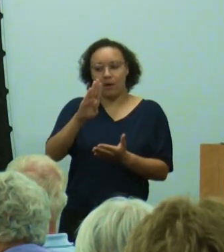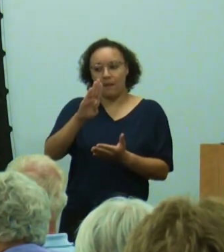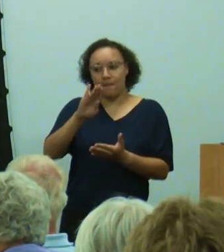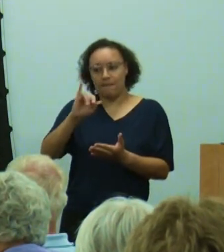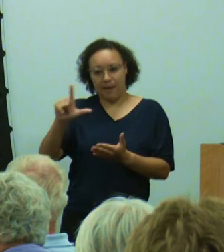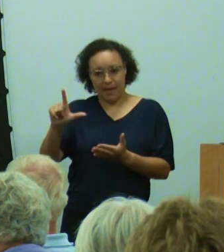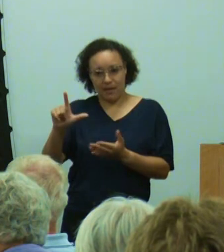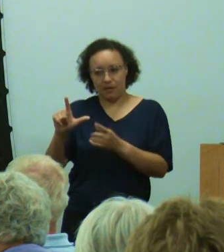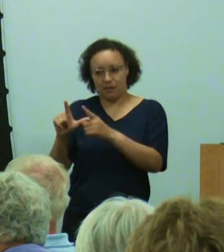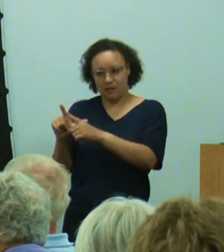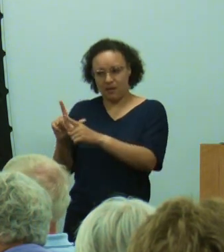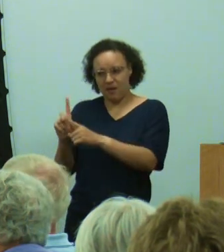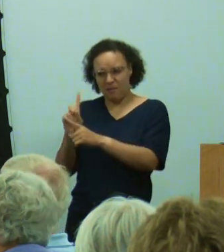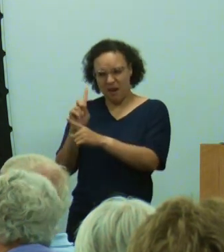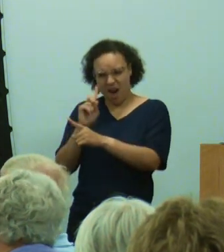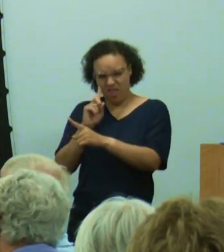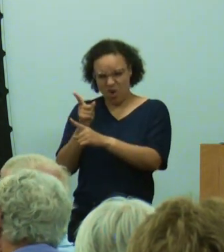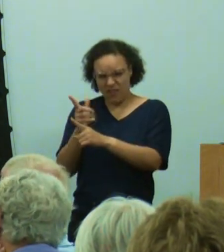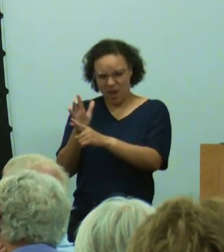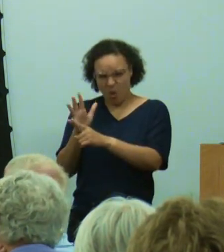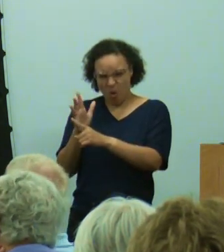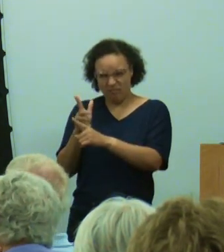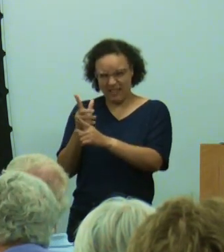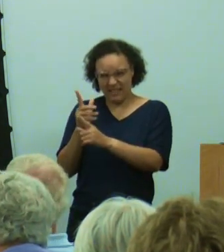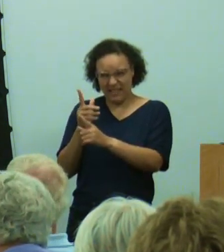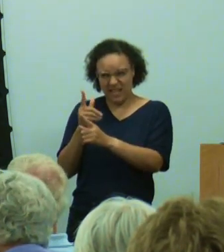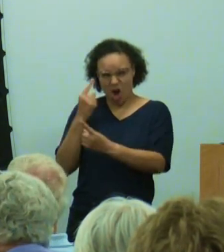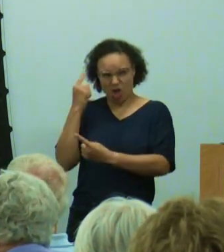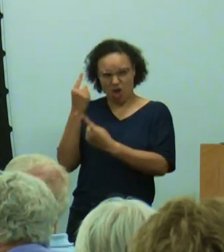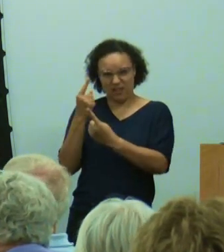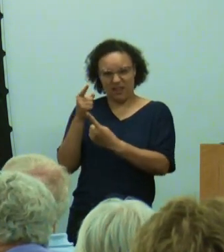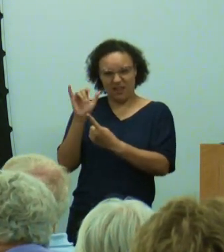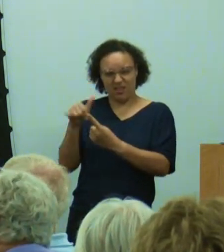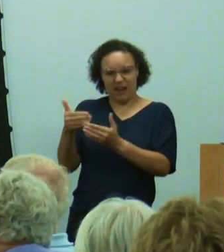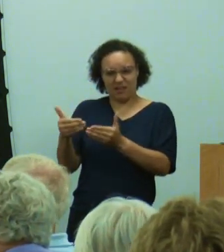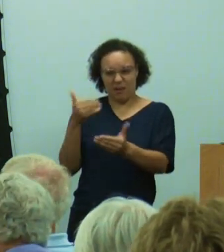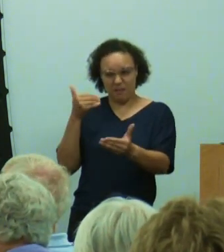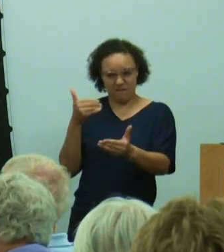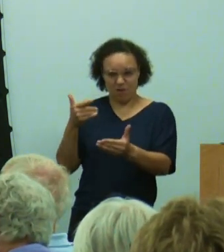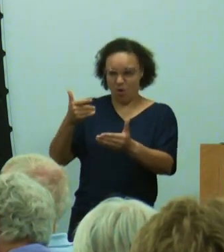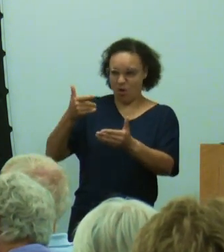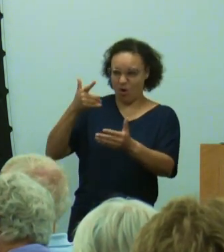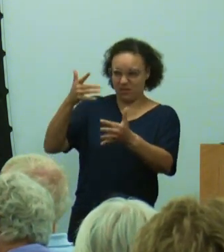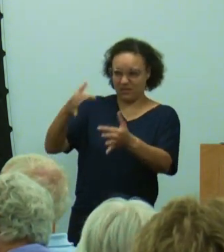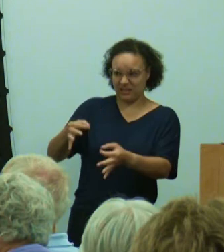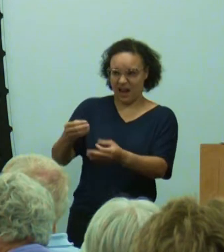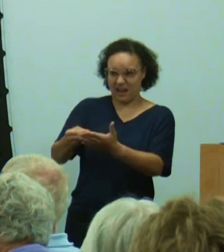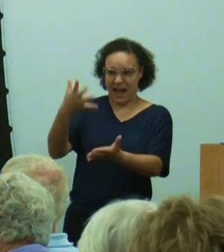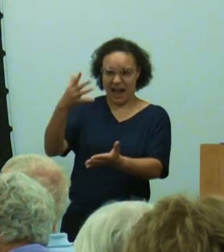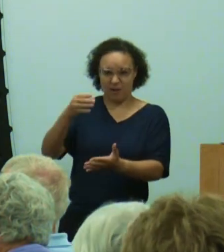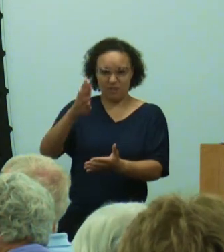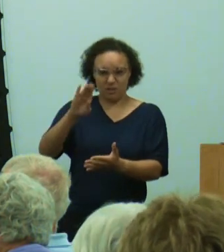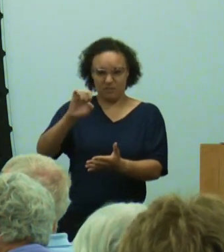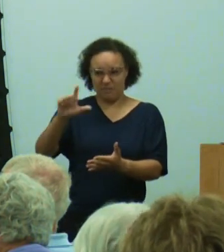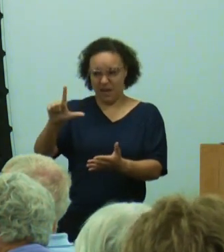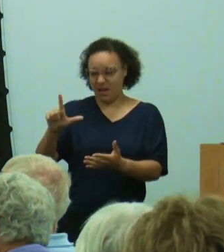judges already take that into consideration when they're determining the bail? Isn't that what